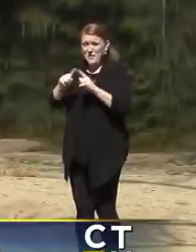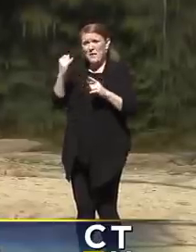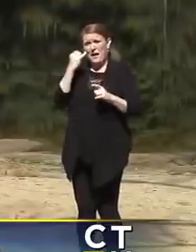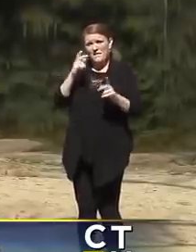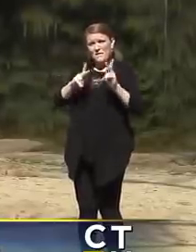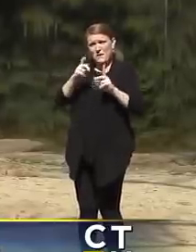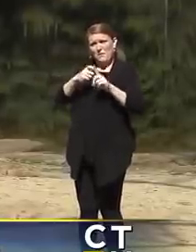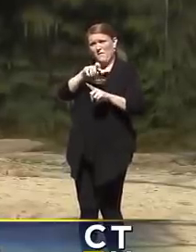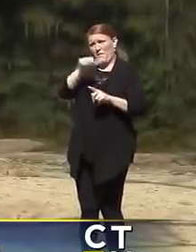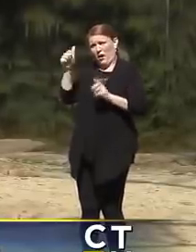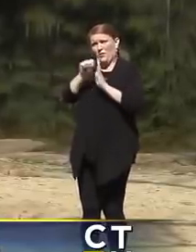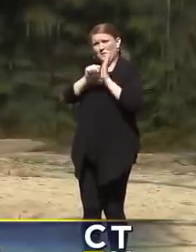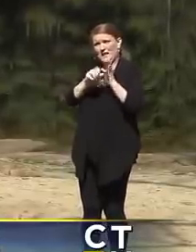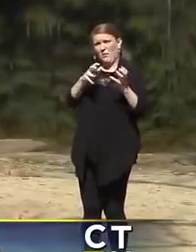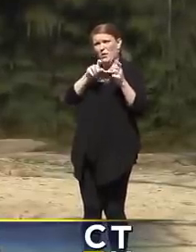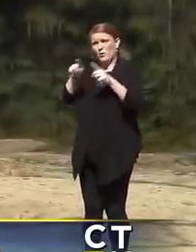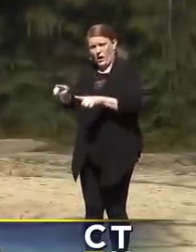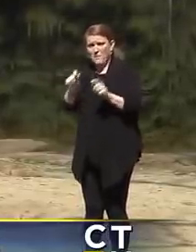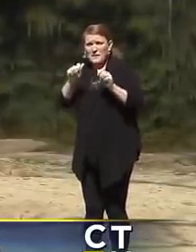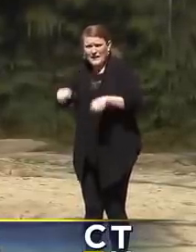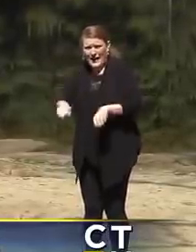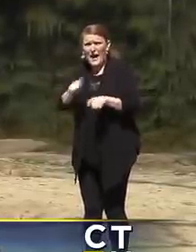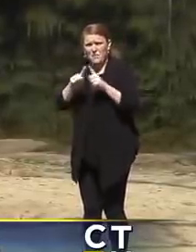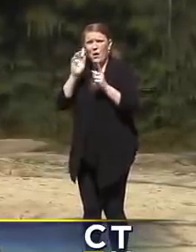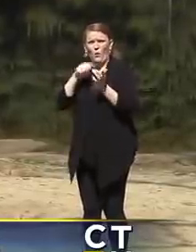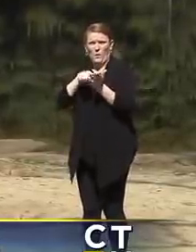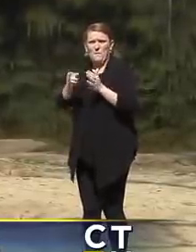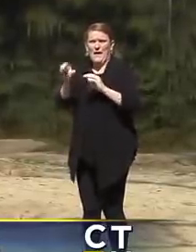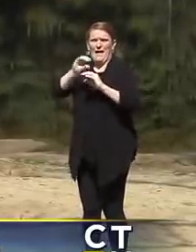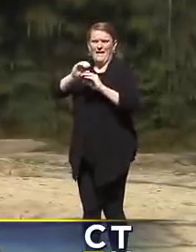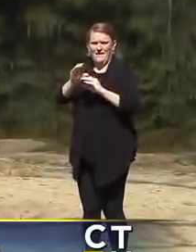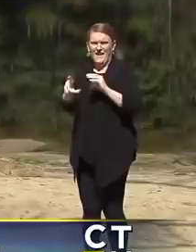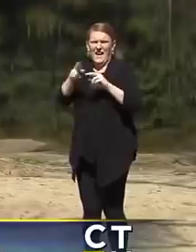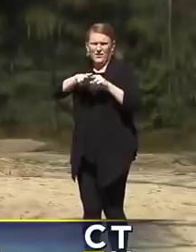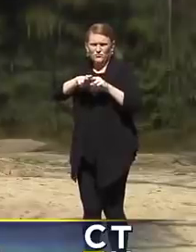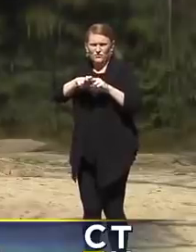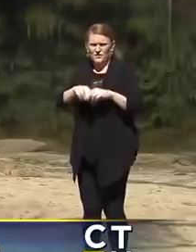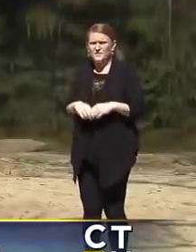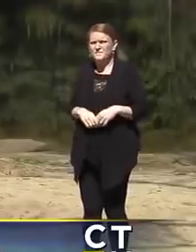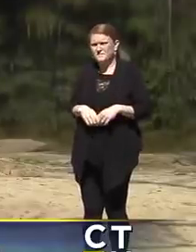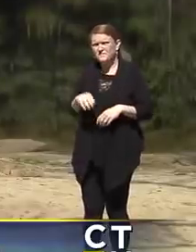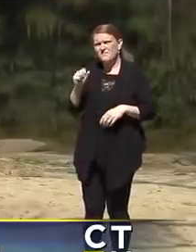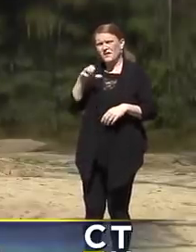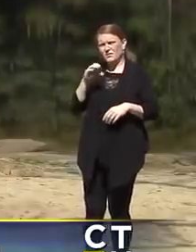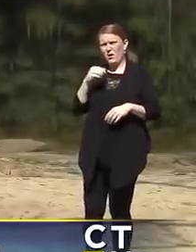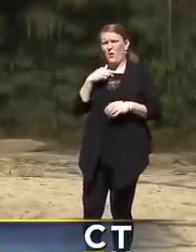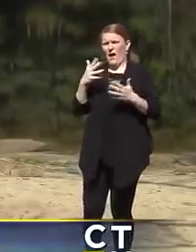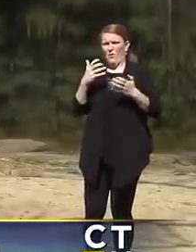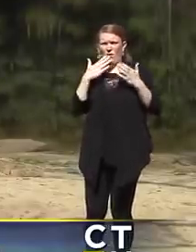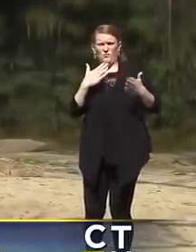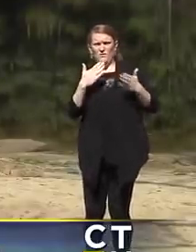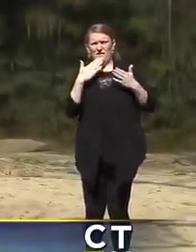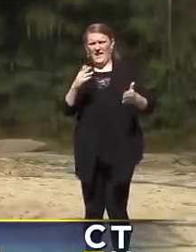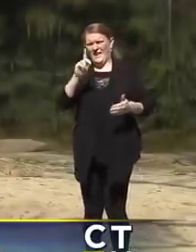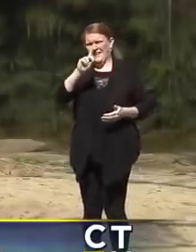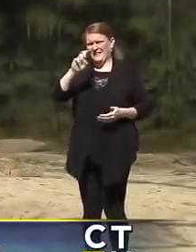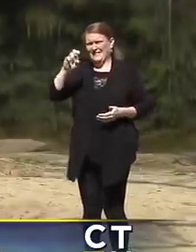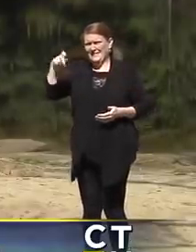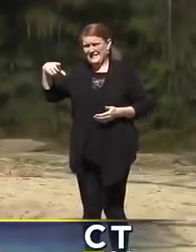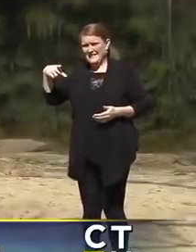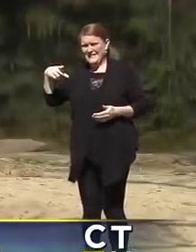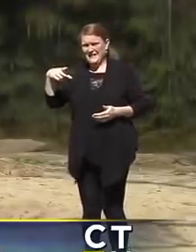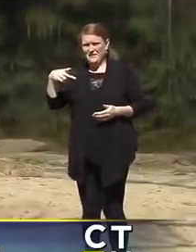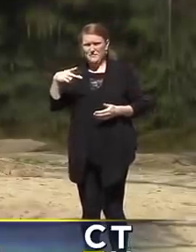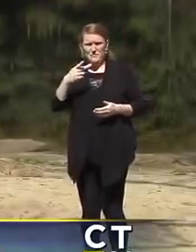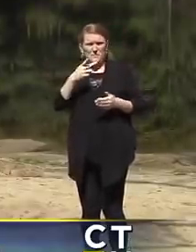other message, I think, would be twofold. One, incredible thanks to the amazing folks at DEEP, the park rangers, what each and every one